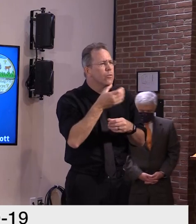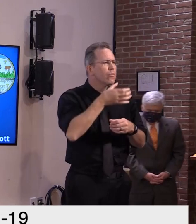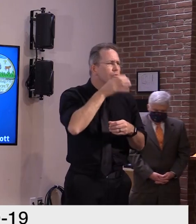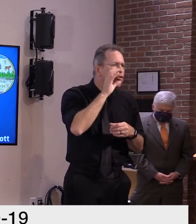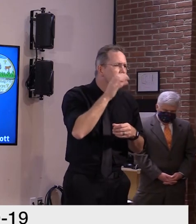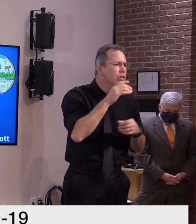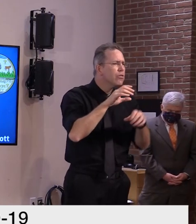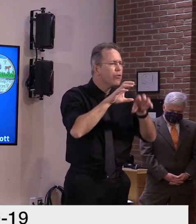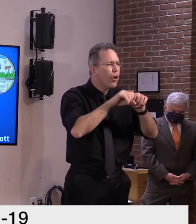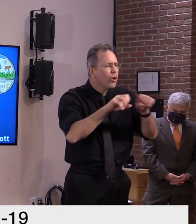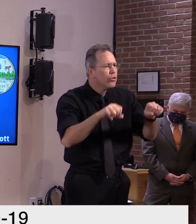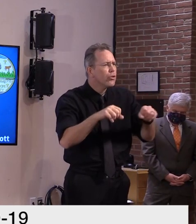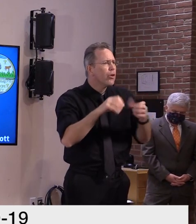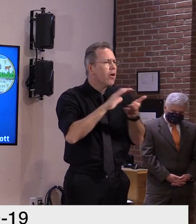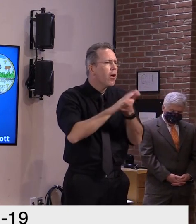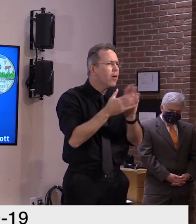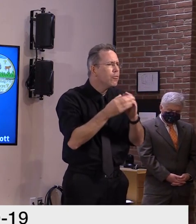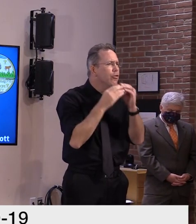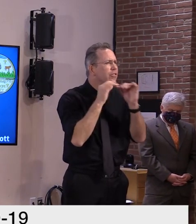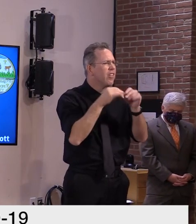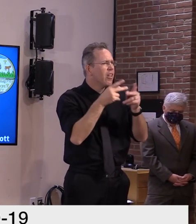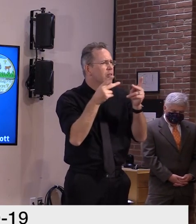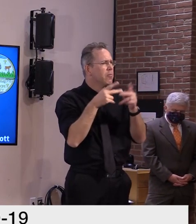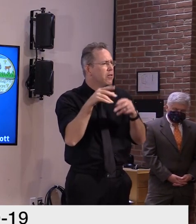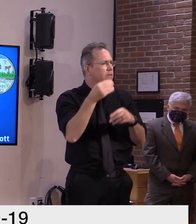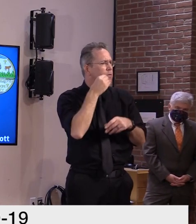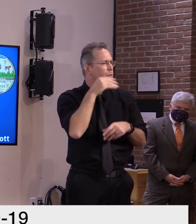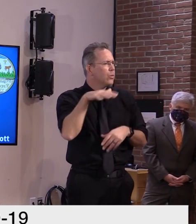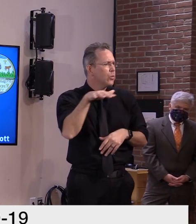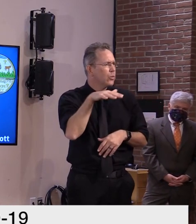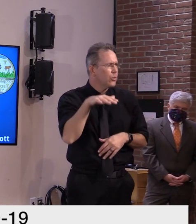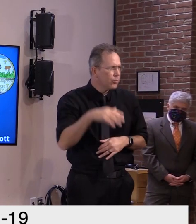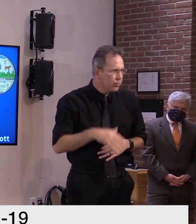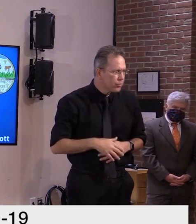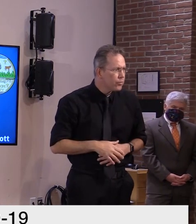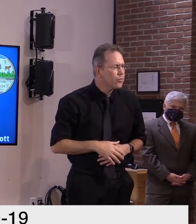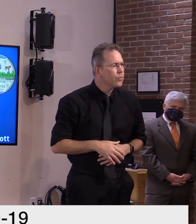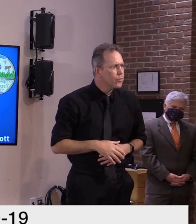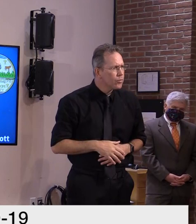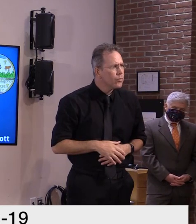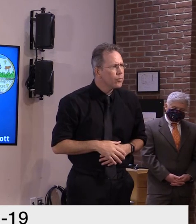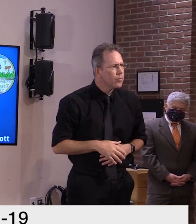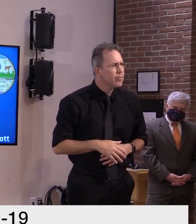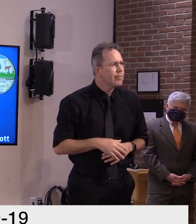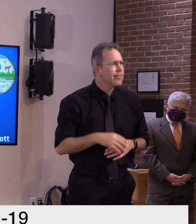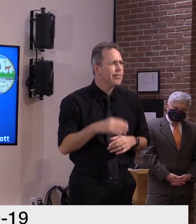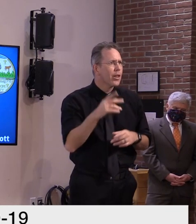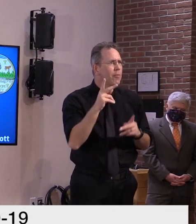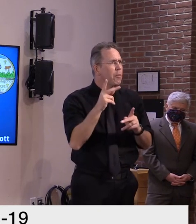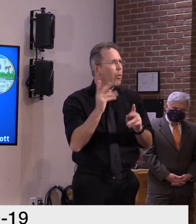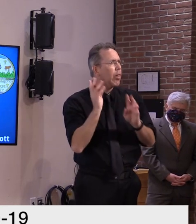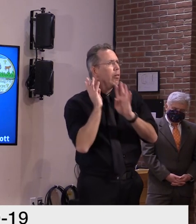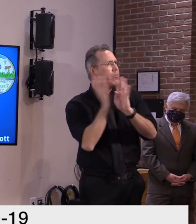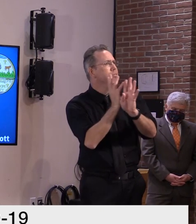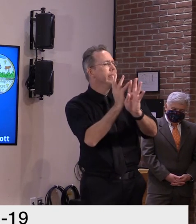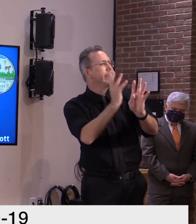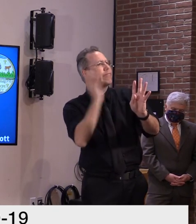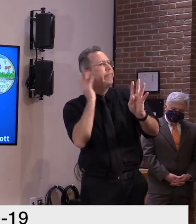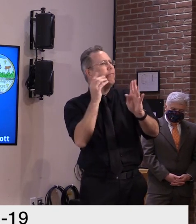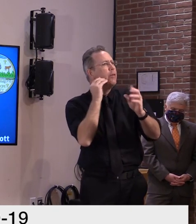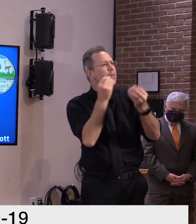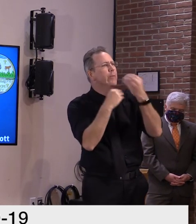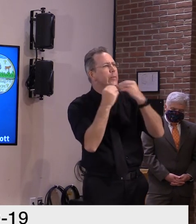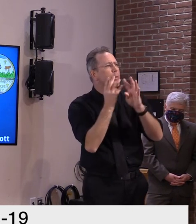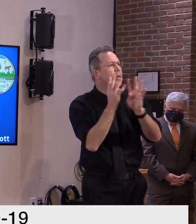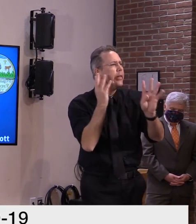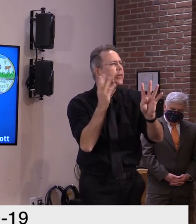because we all know how much of a sandwich and a beer costs at a ski resort, frankly. If they have outdoor tent, you know, heated tent,